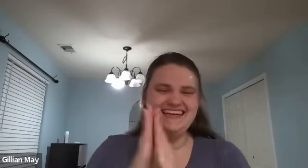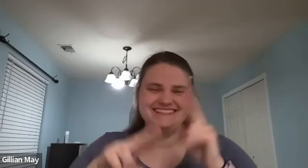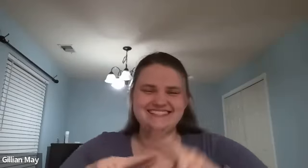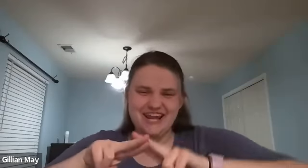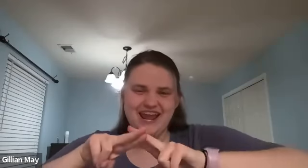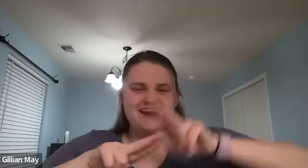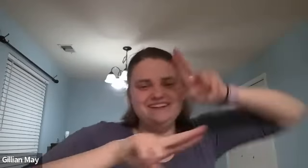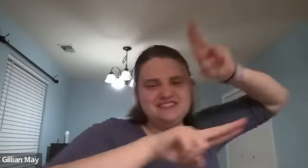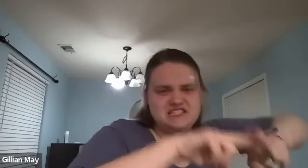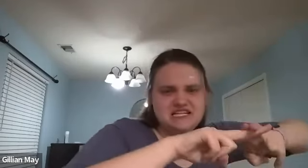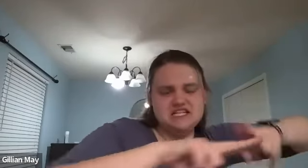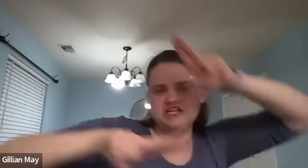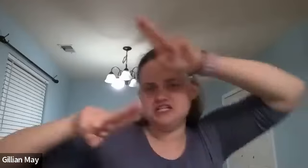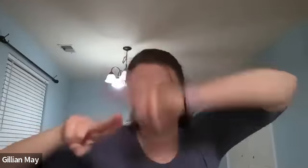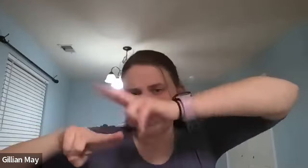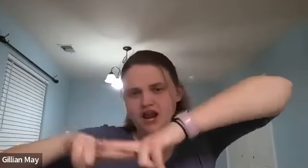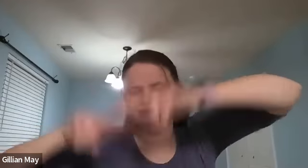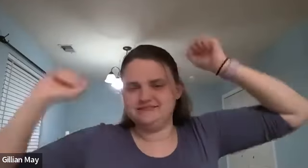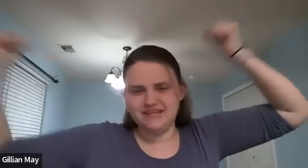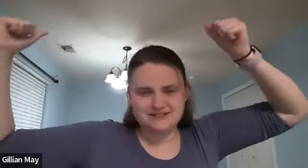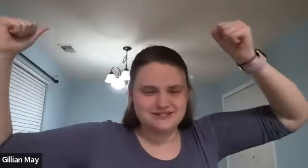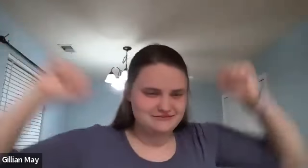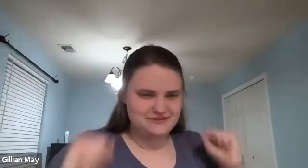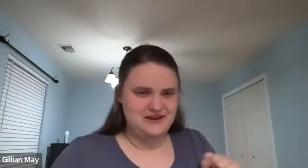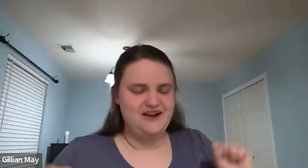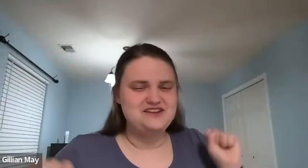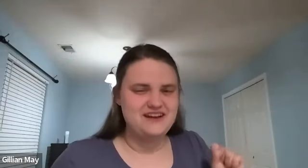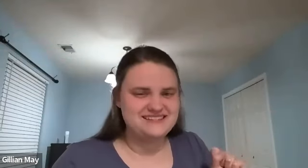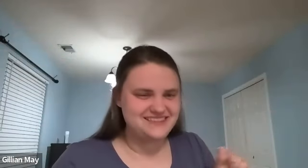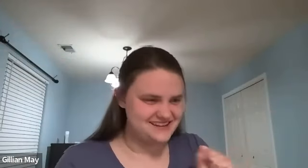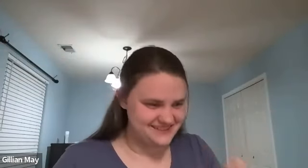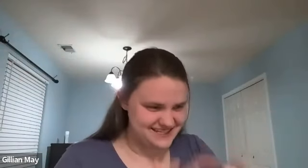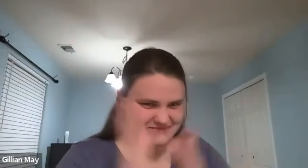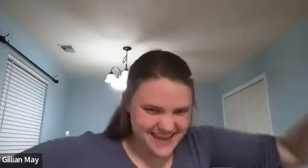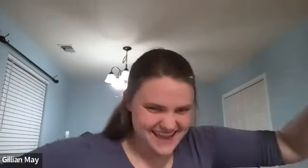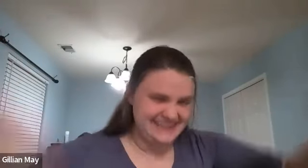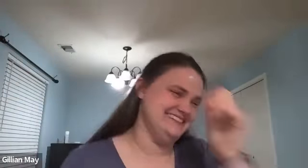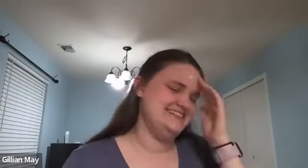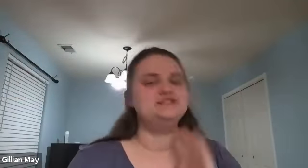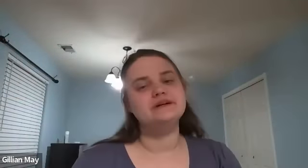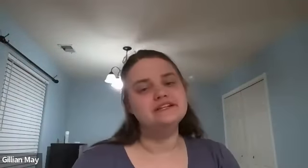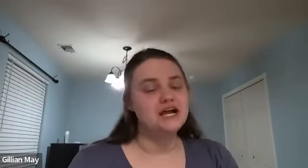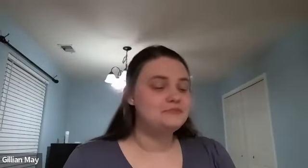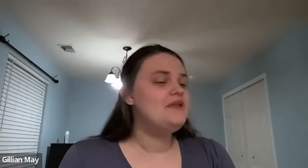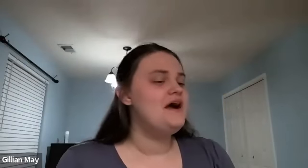Yes, chair. Sit, chair. Yes. All right, you guys got that concept. Yay. Just wanted to check.